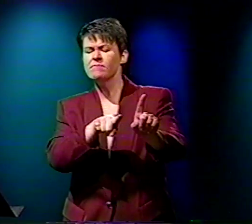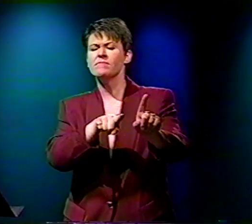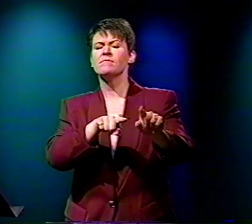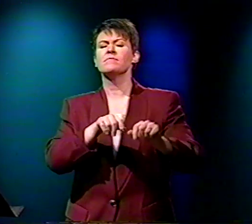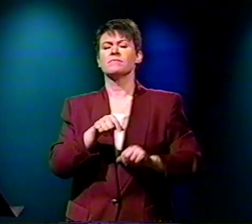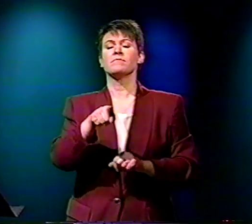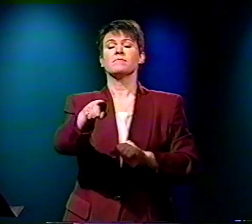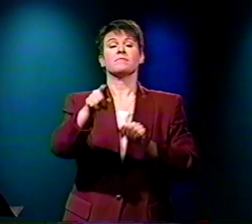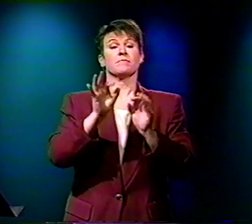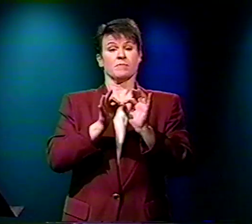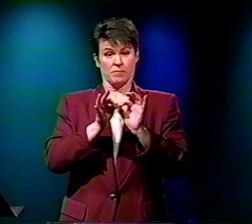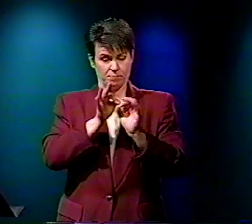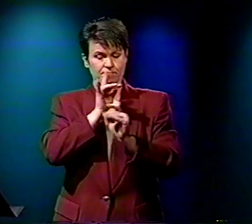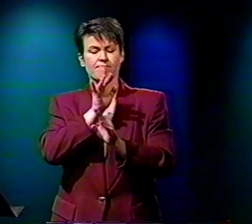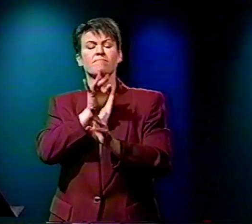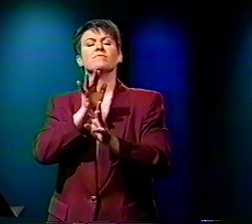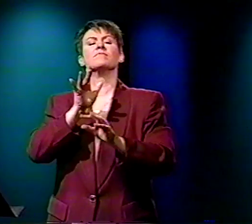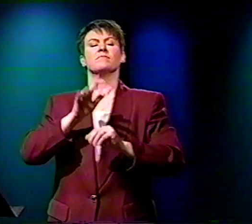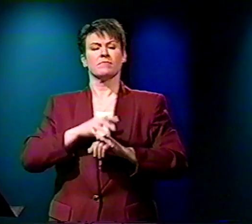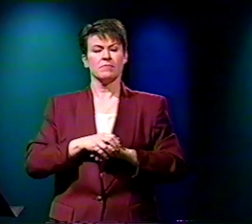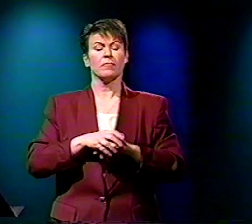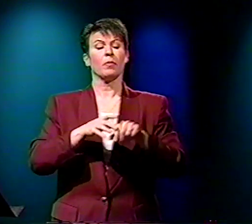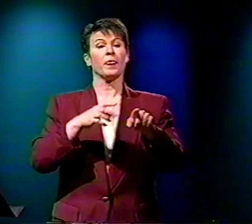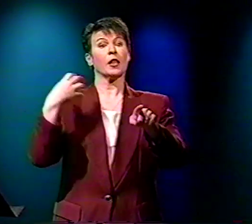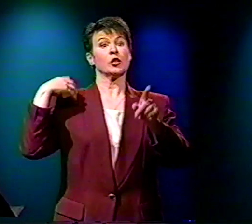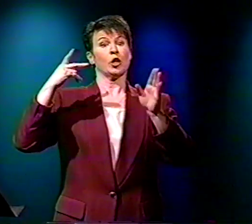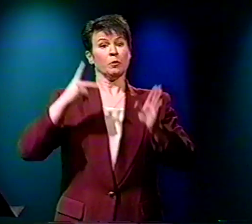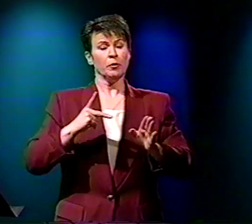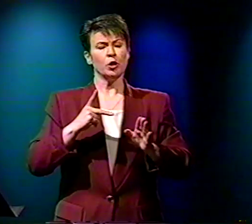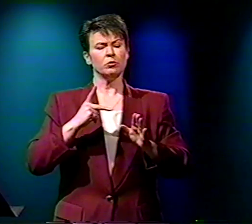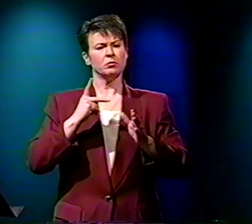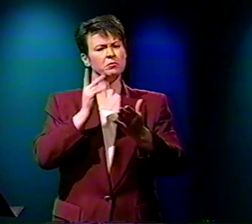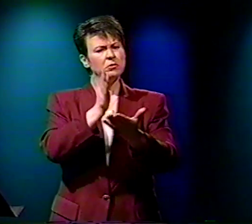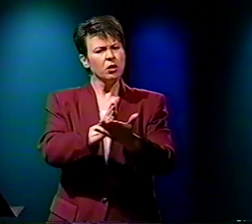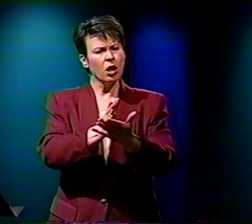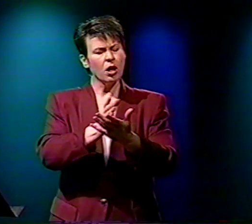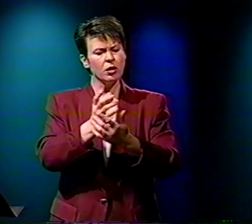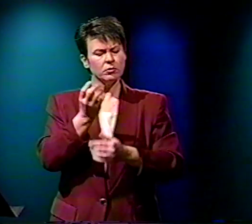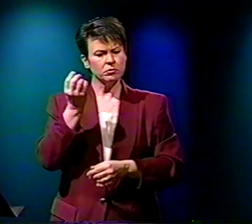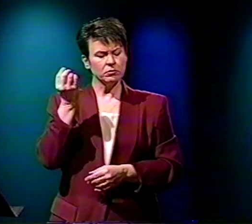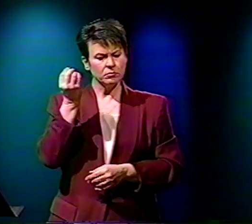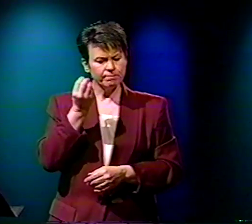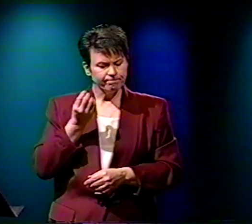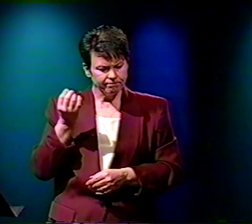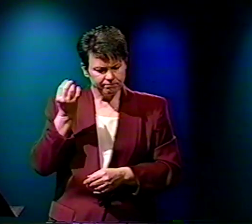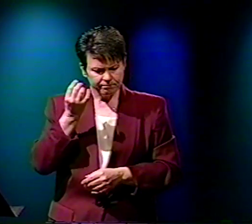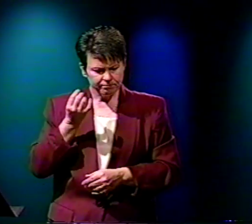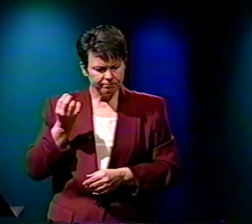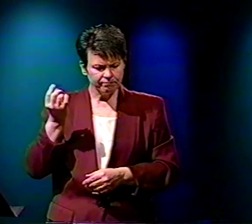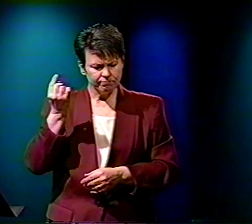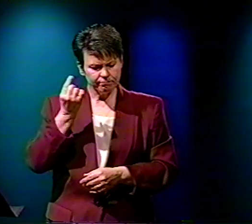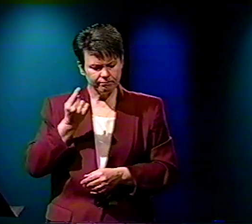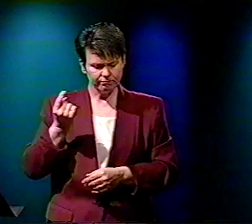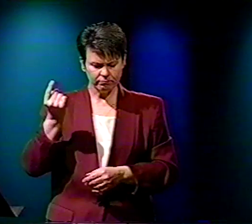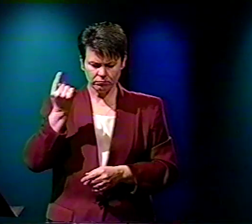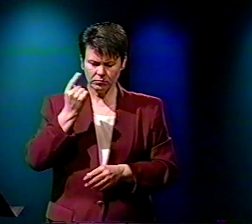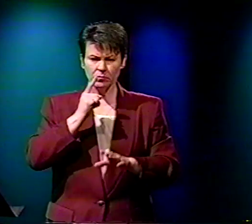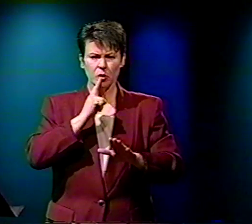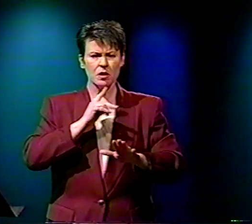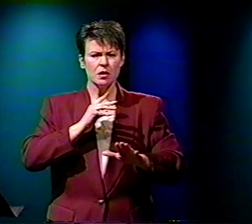to question something that the chairperson said, and so the interpreter interpreted that. Now, the chairperson stopped and thought